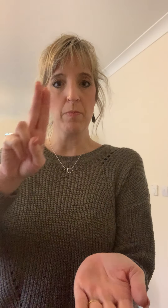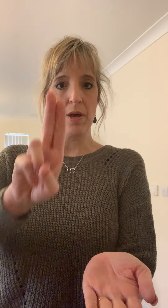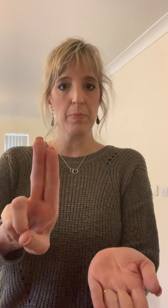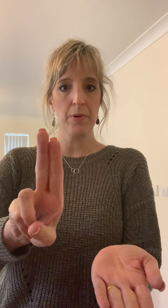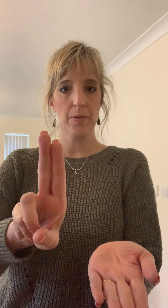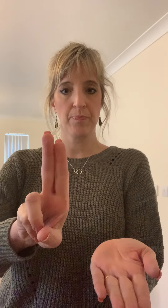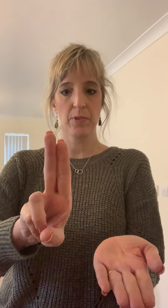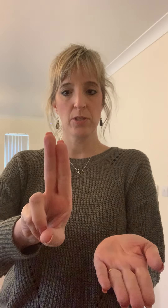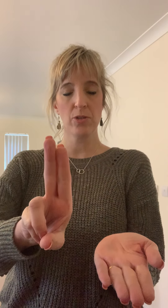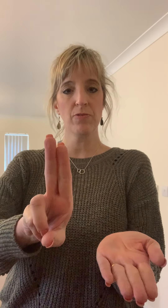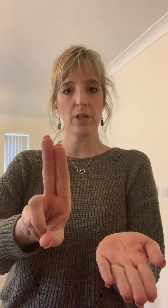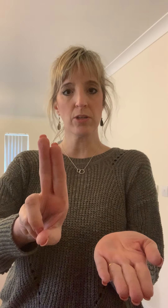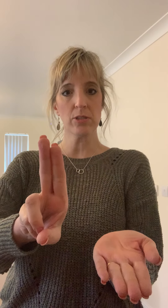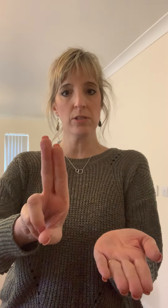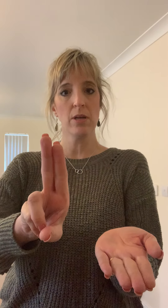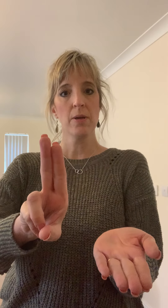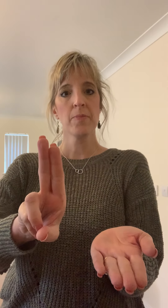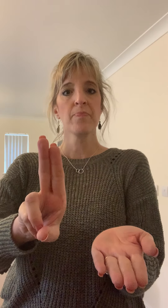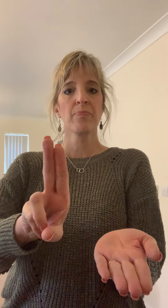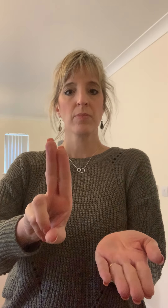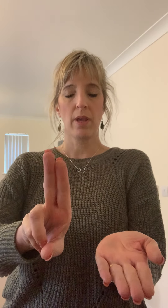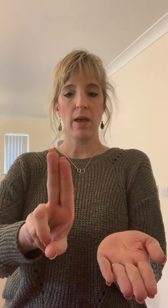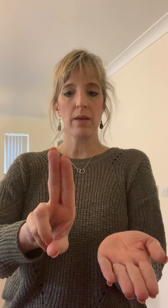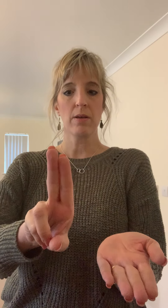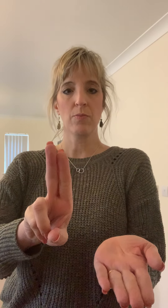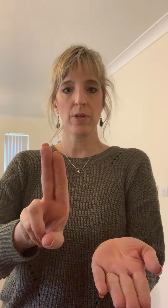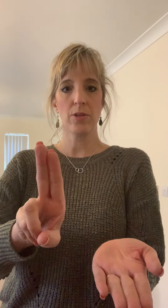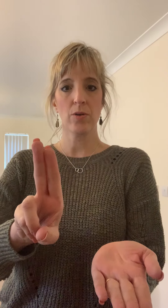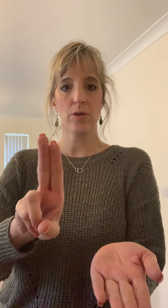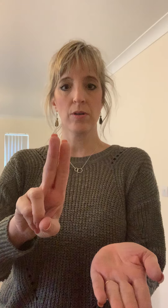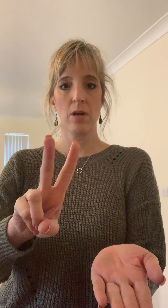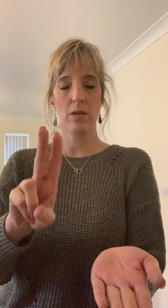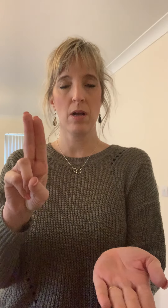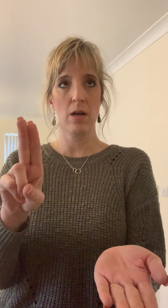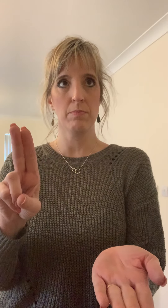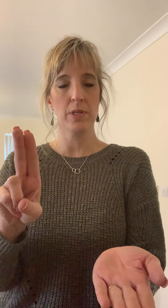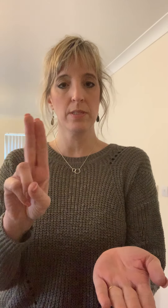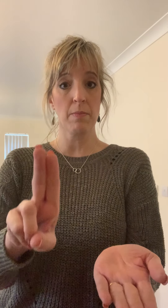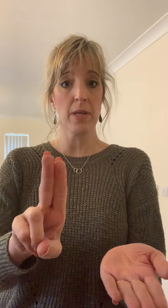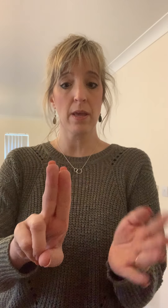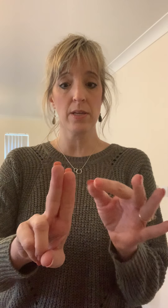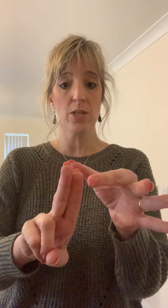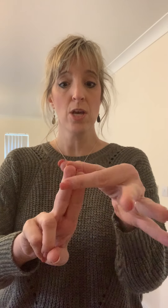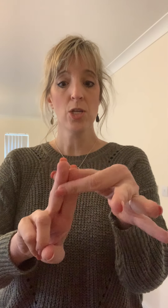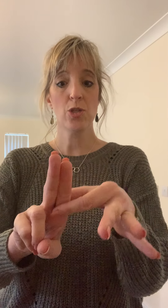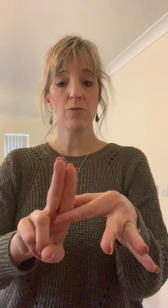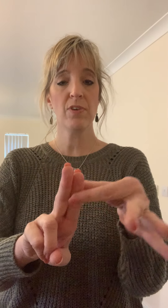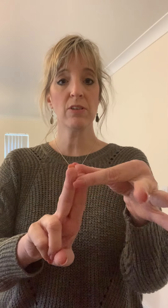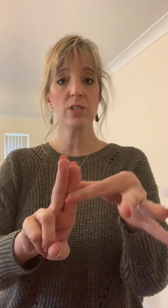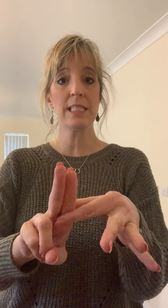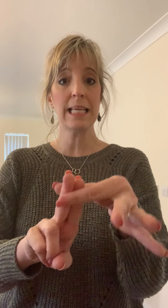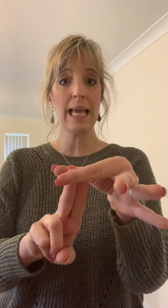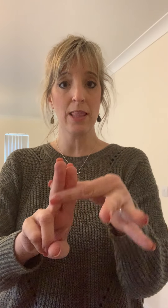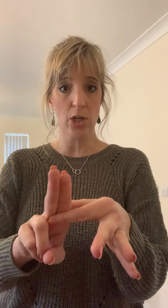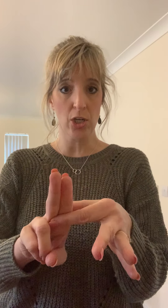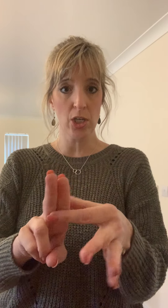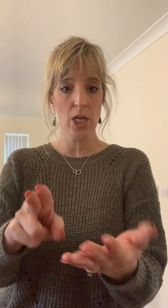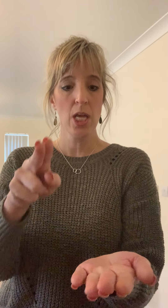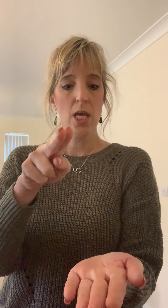up, 2 fingers, okay, with your dominant hand, 2 fingers together.